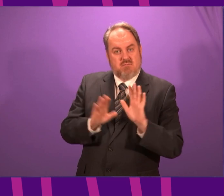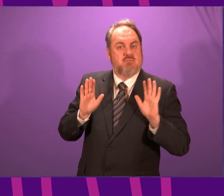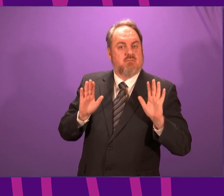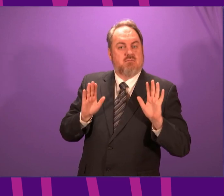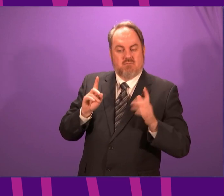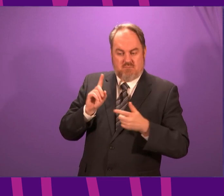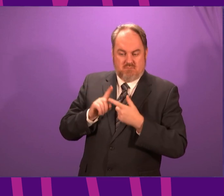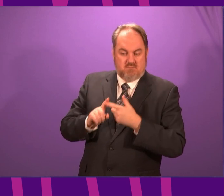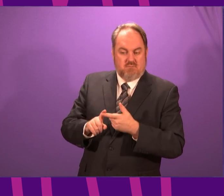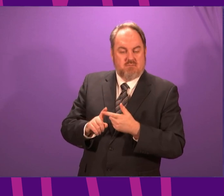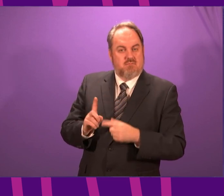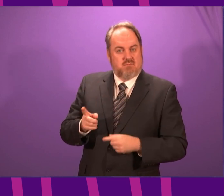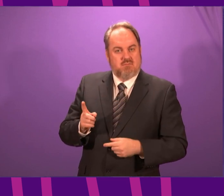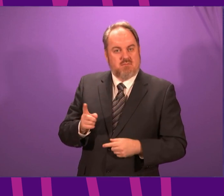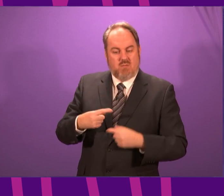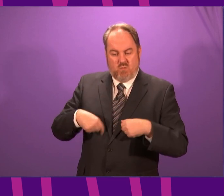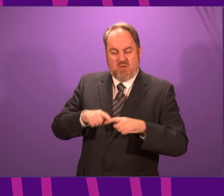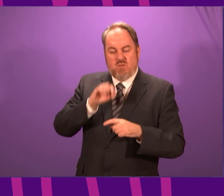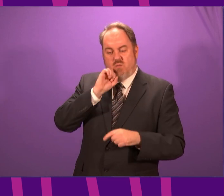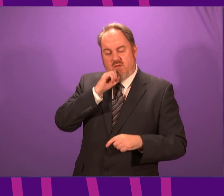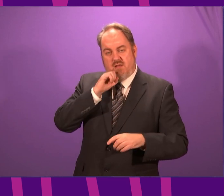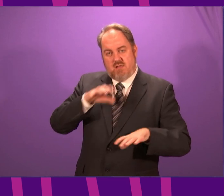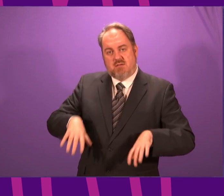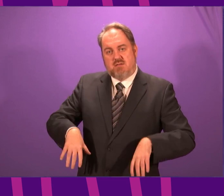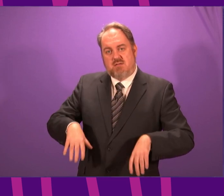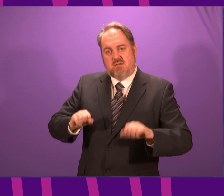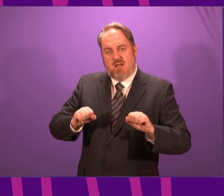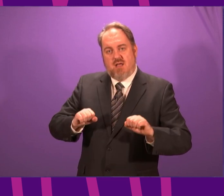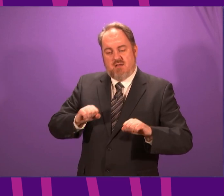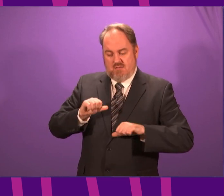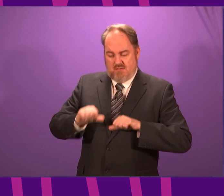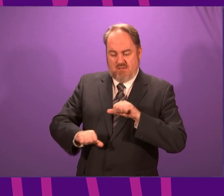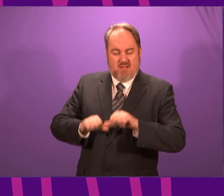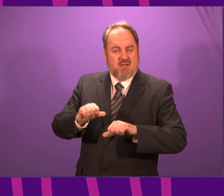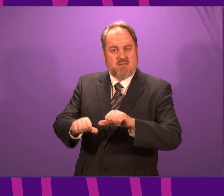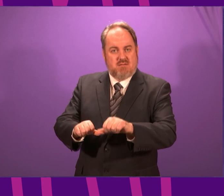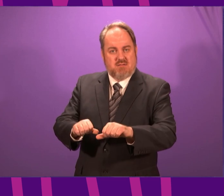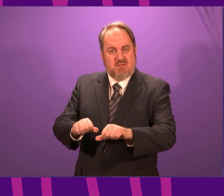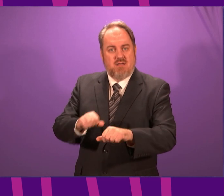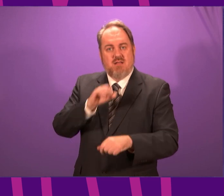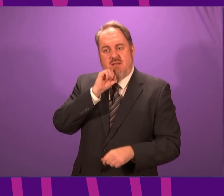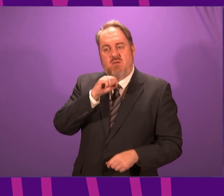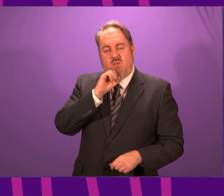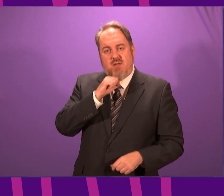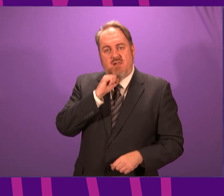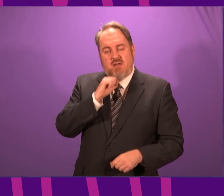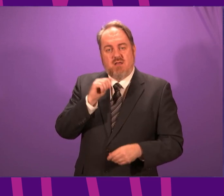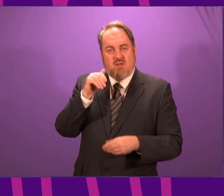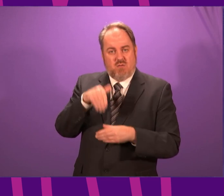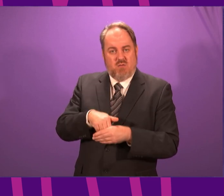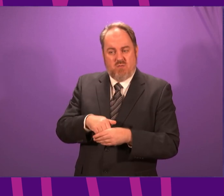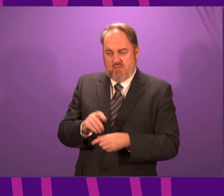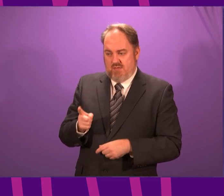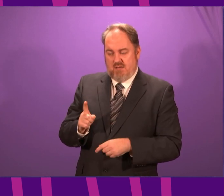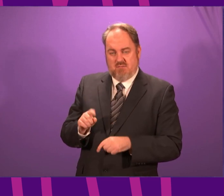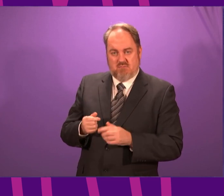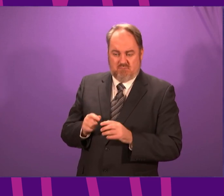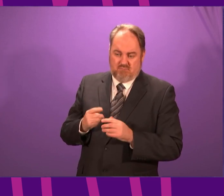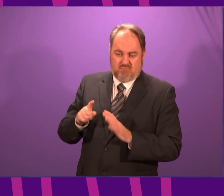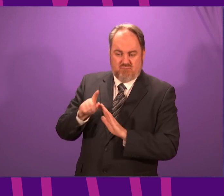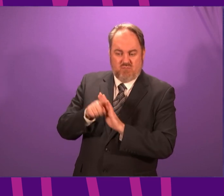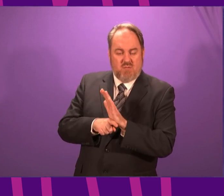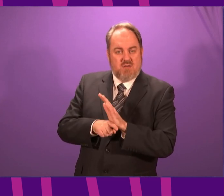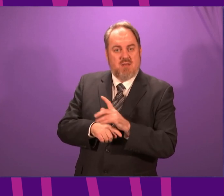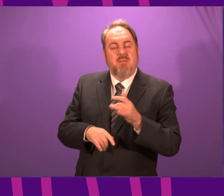we commence our arrangements to include. There may be stages at which we can